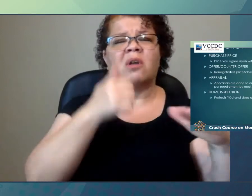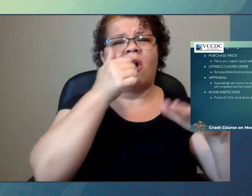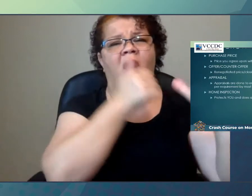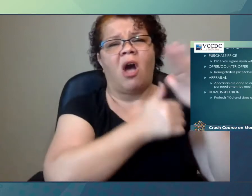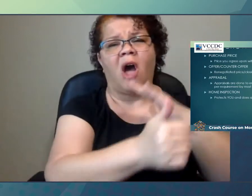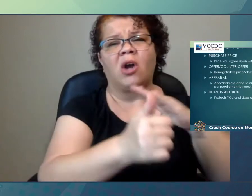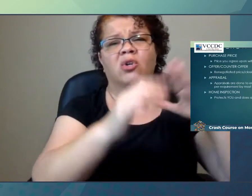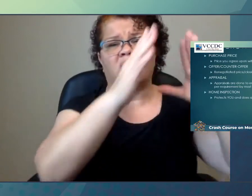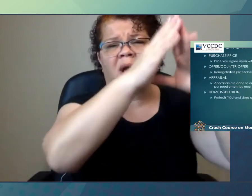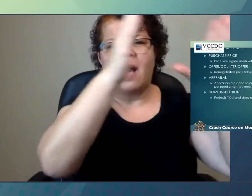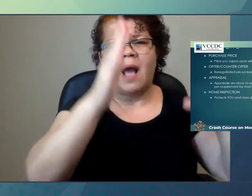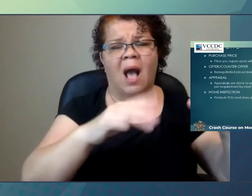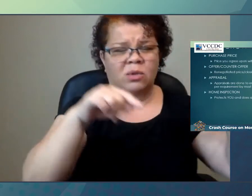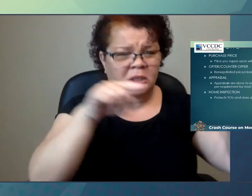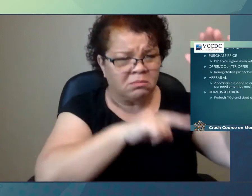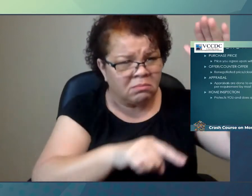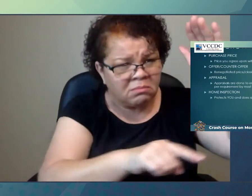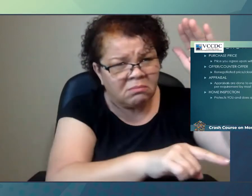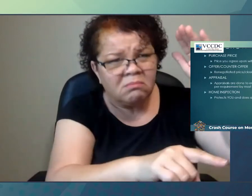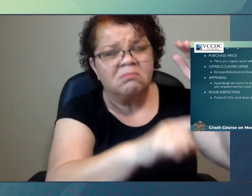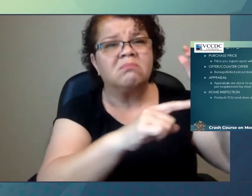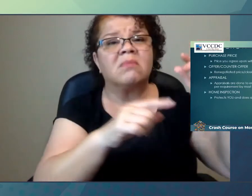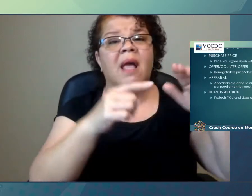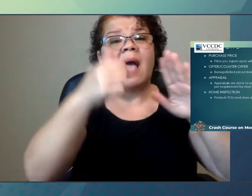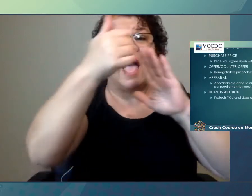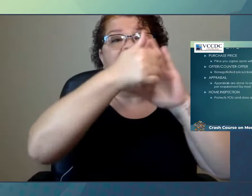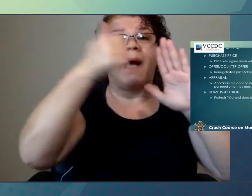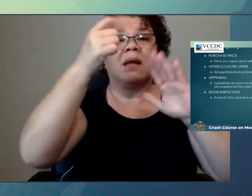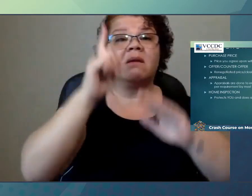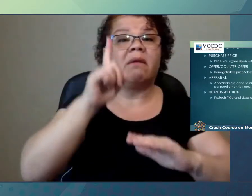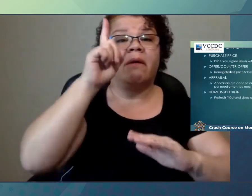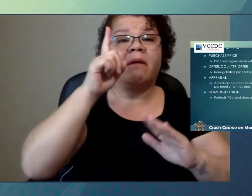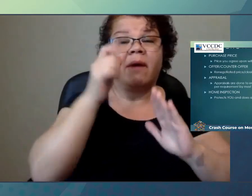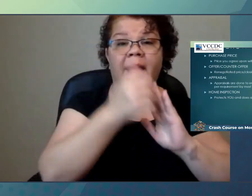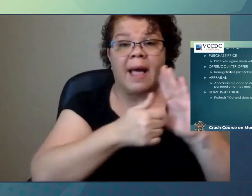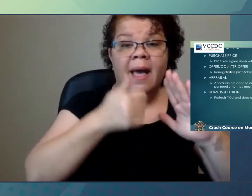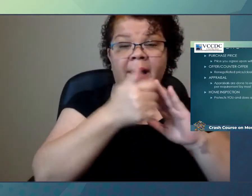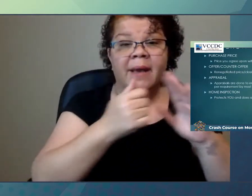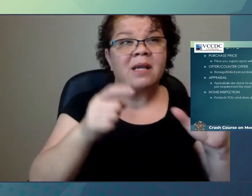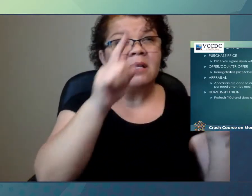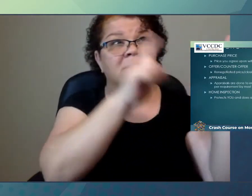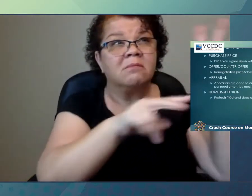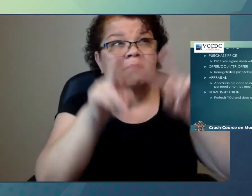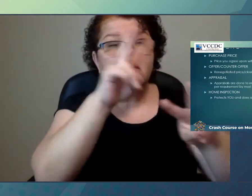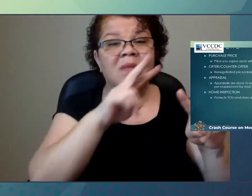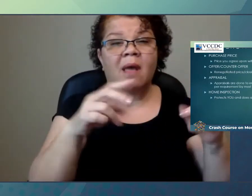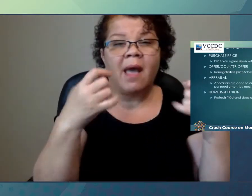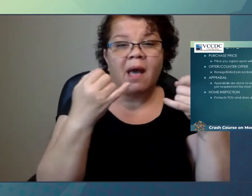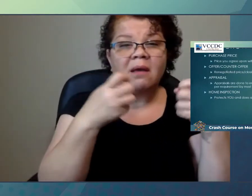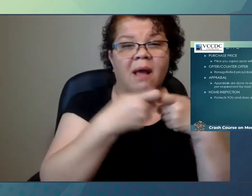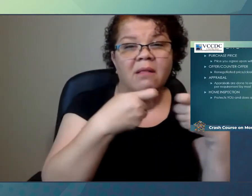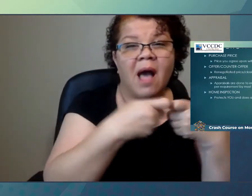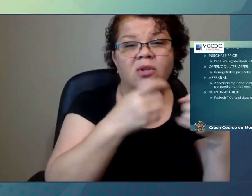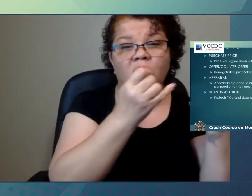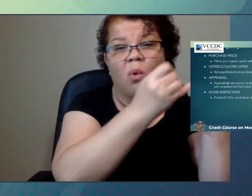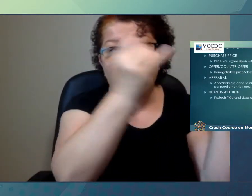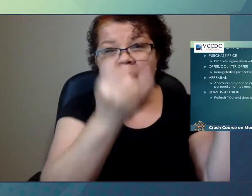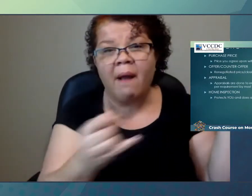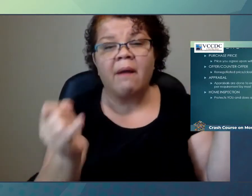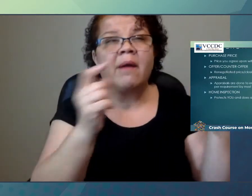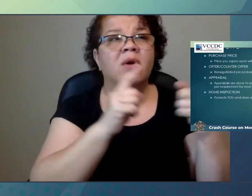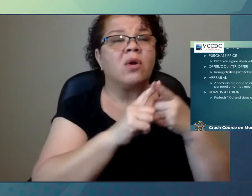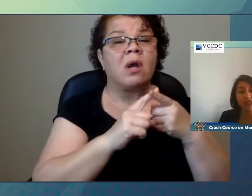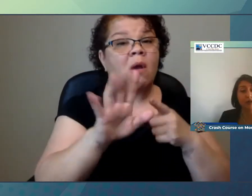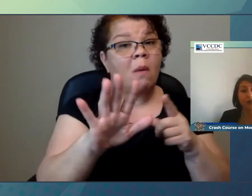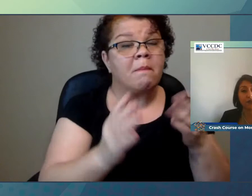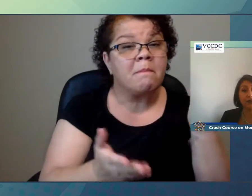up into that attic. They're going to look all around to see if there's anything funky. You may be buying that $500,000 property, but maybe the plumbing's out,